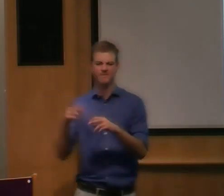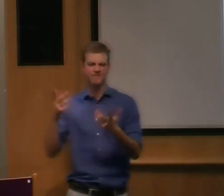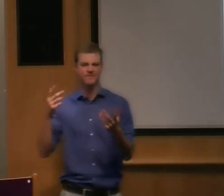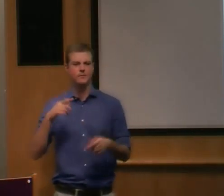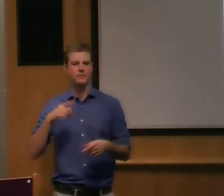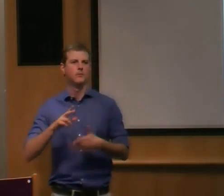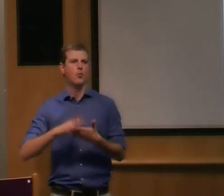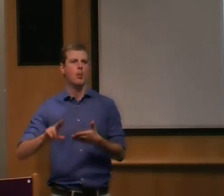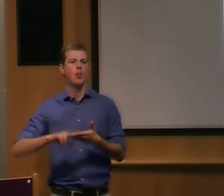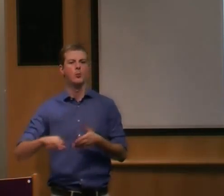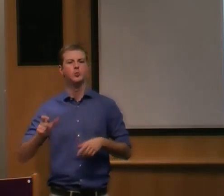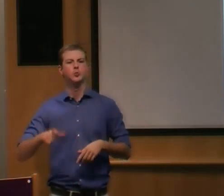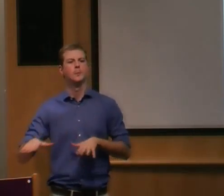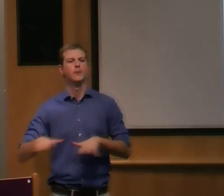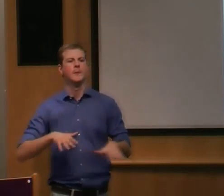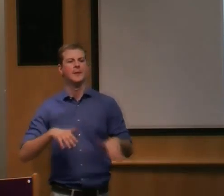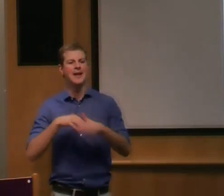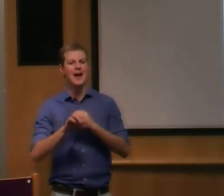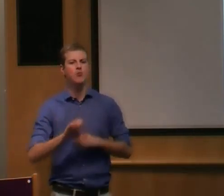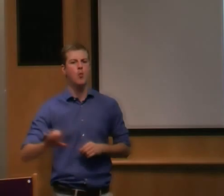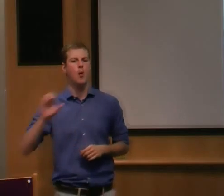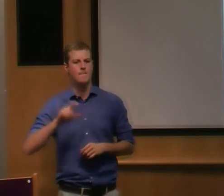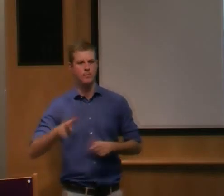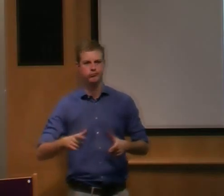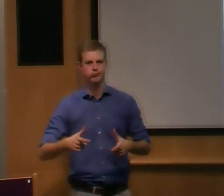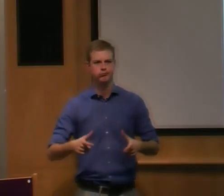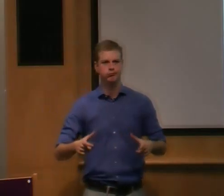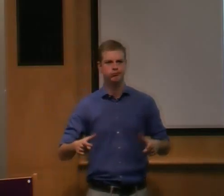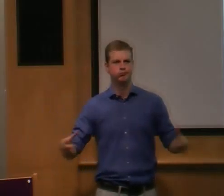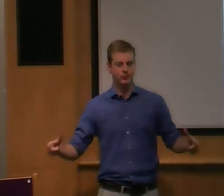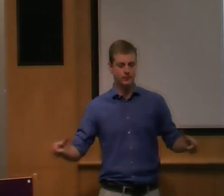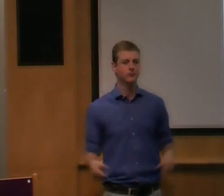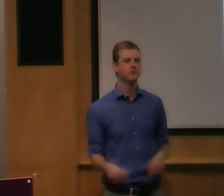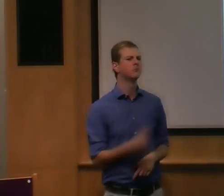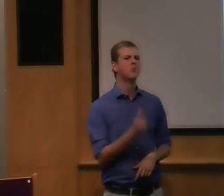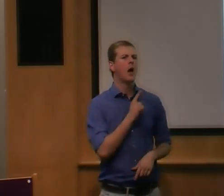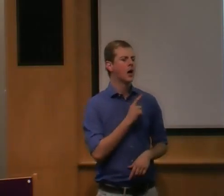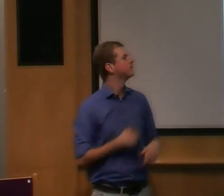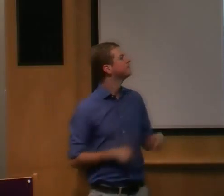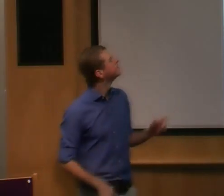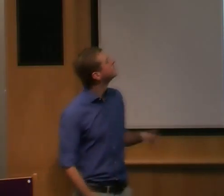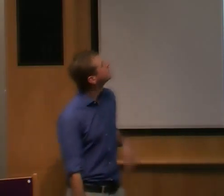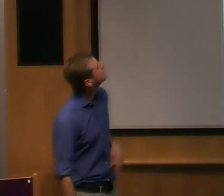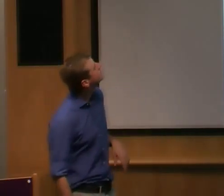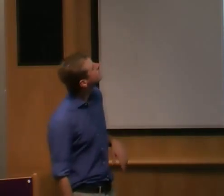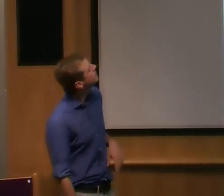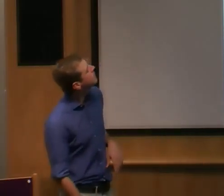the deaf student movement. There is a student movement in Europe that is becoming stronger and